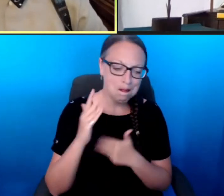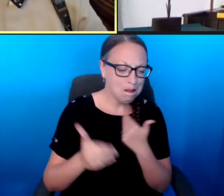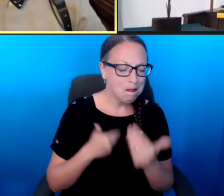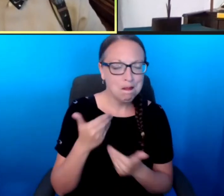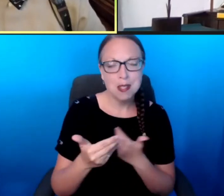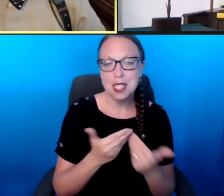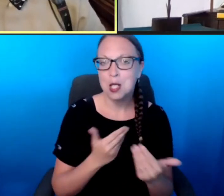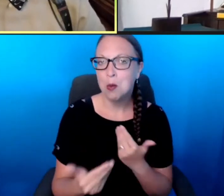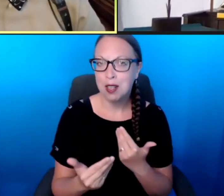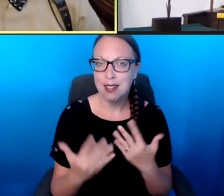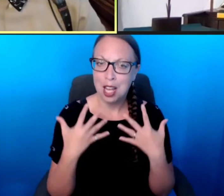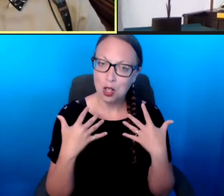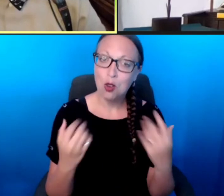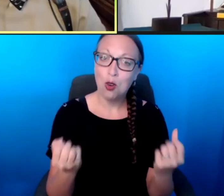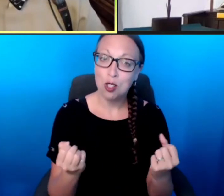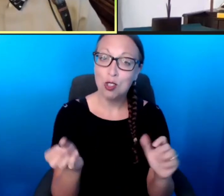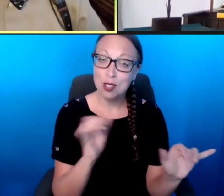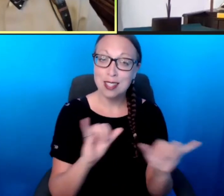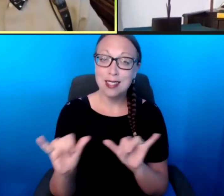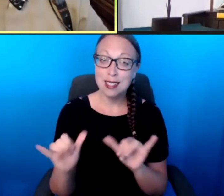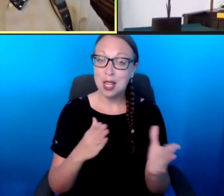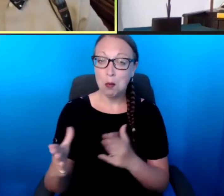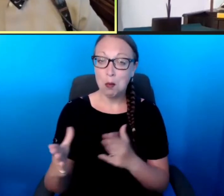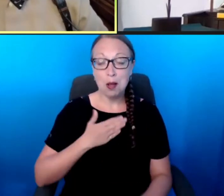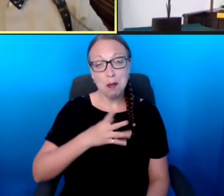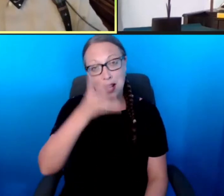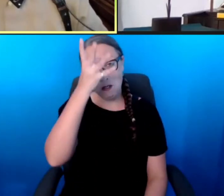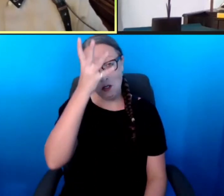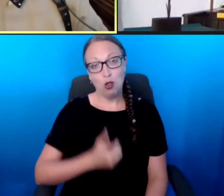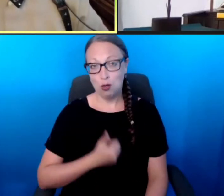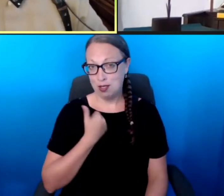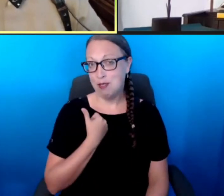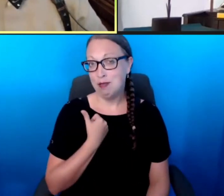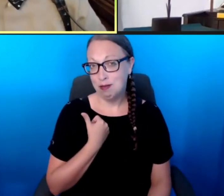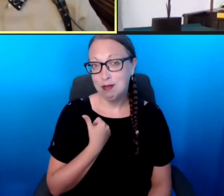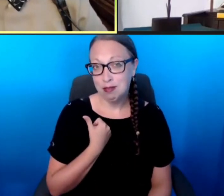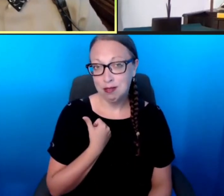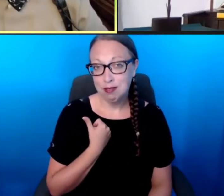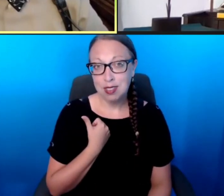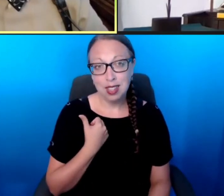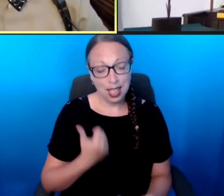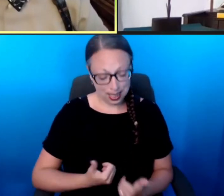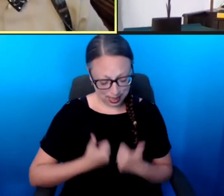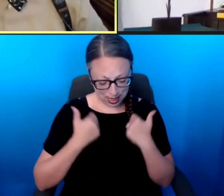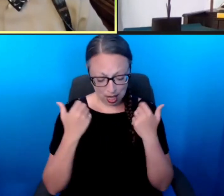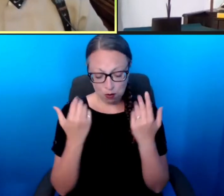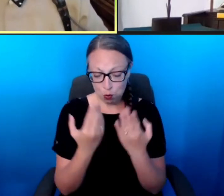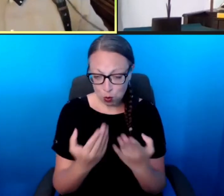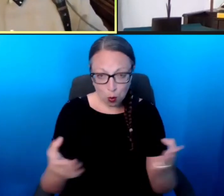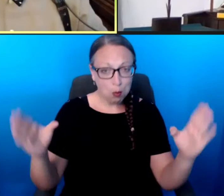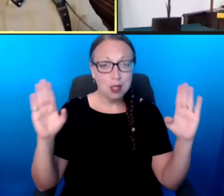As my father lived, having a life that is open to all of